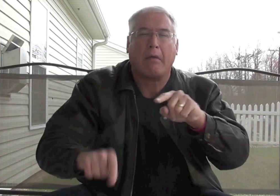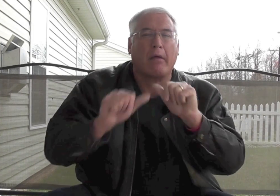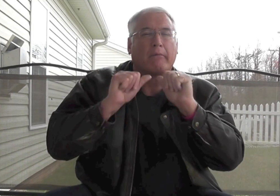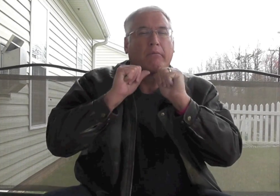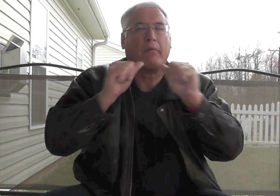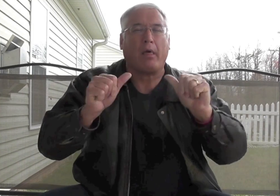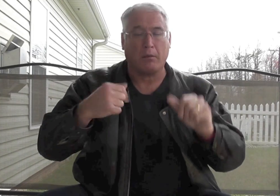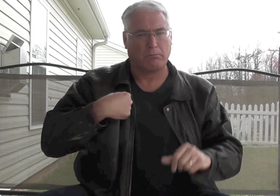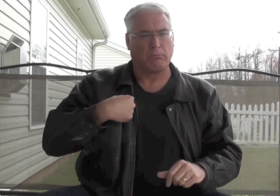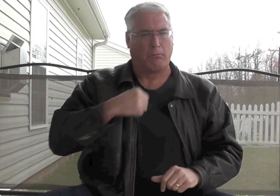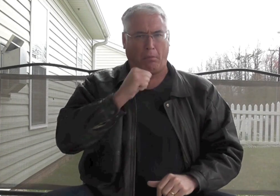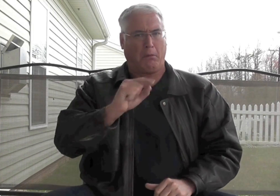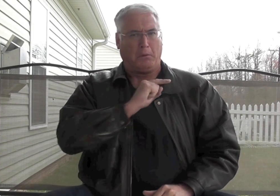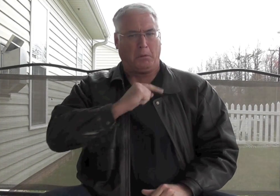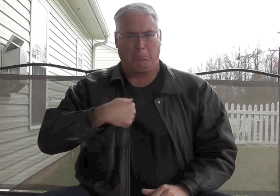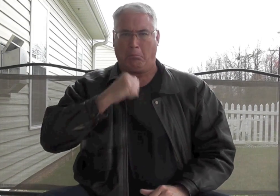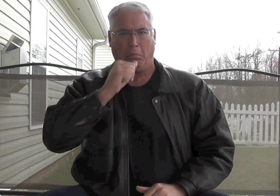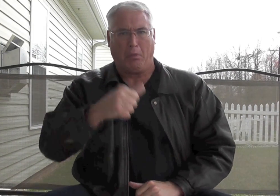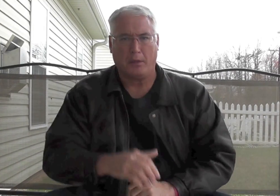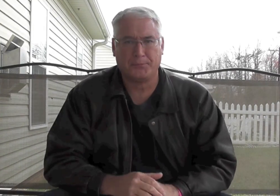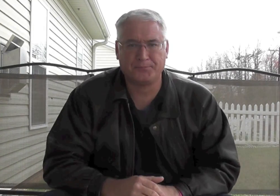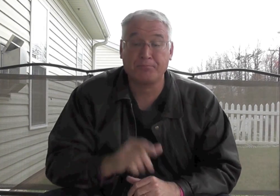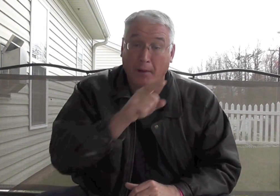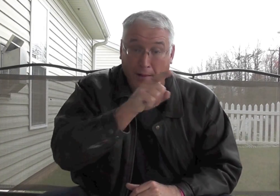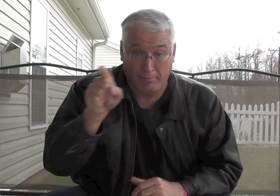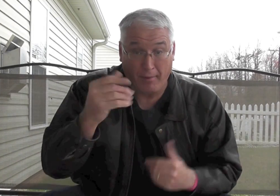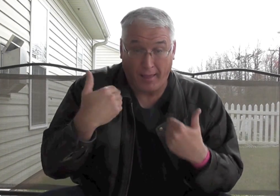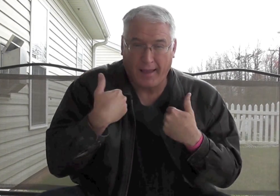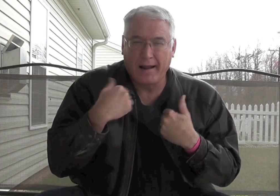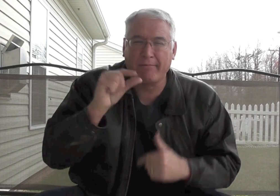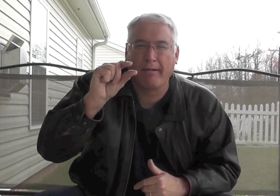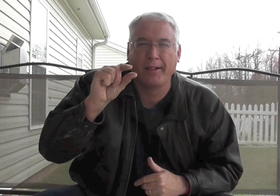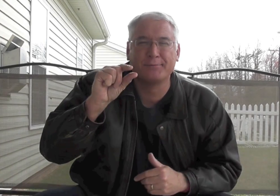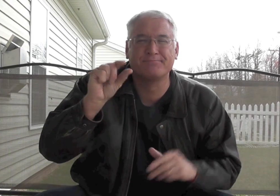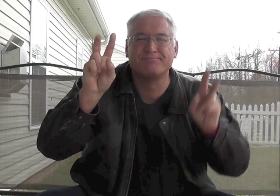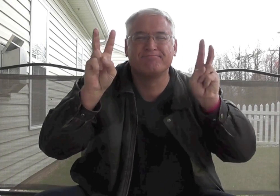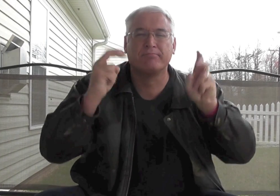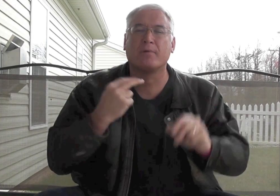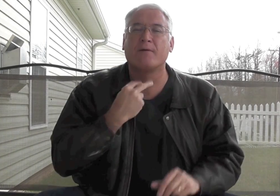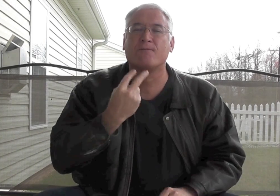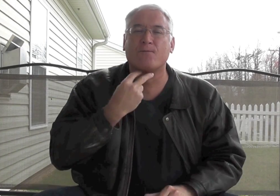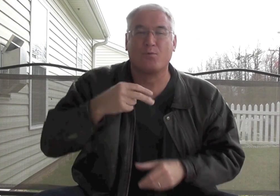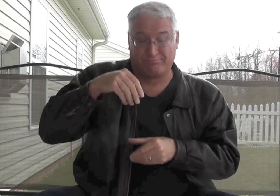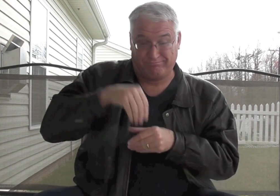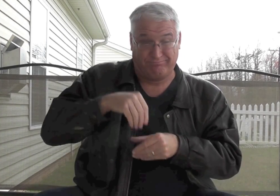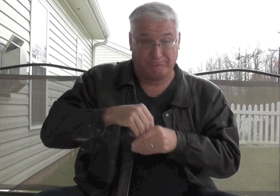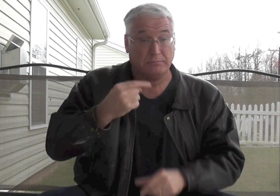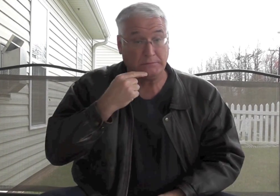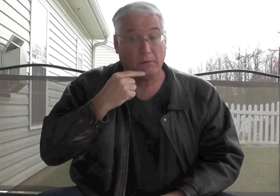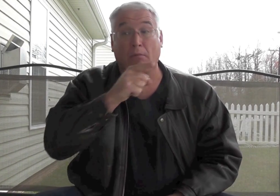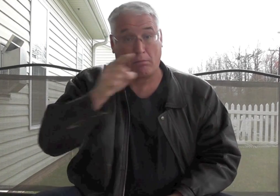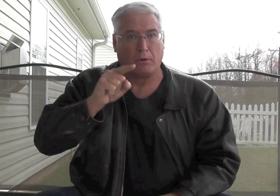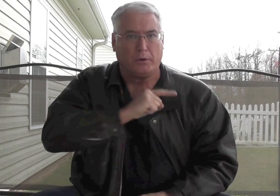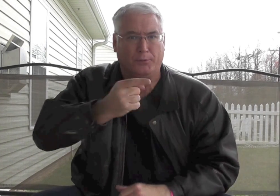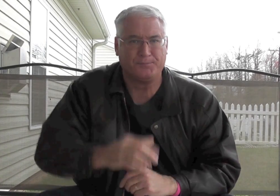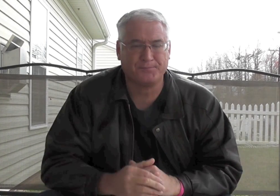People can't deny and say, I'm not guilty, I'm not. They have a little voice inside them that tells them